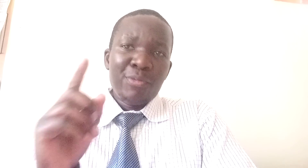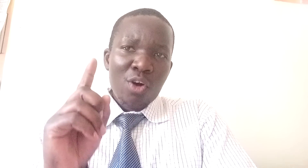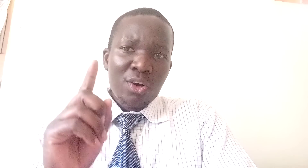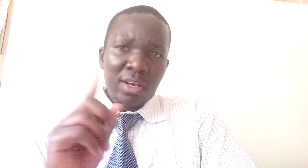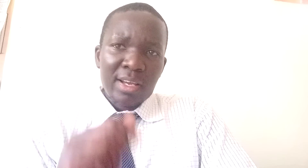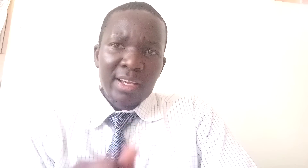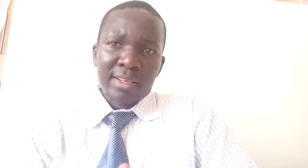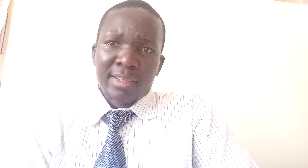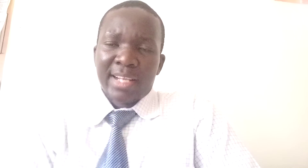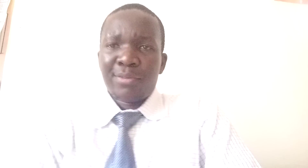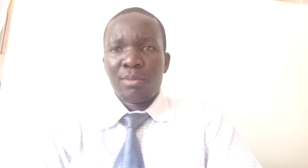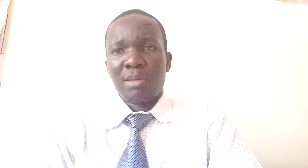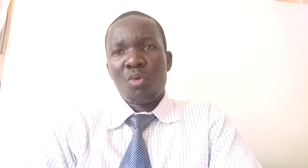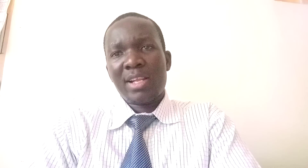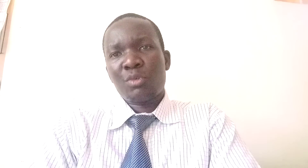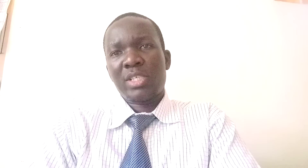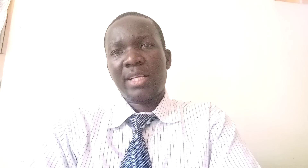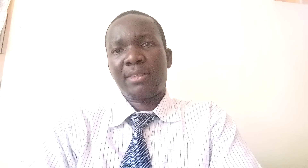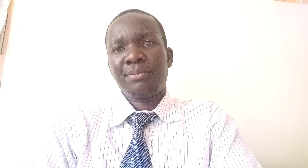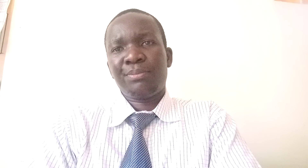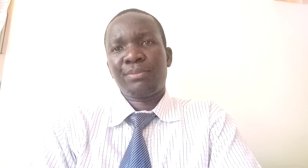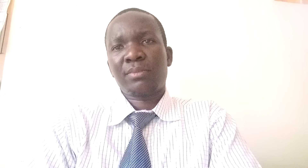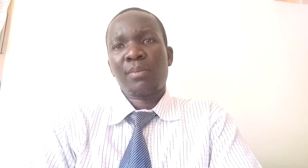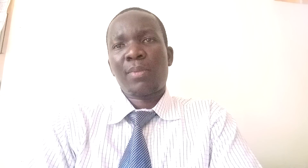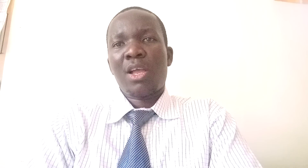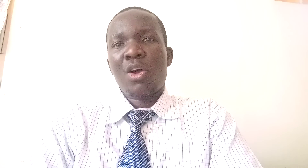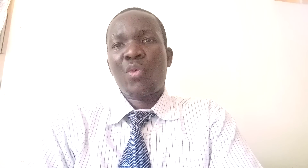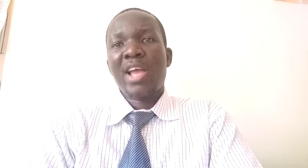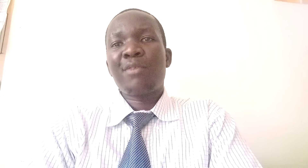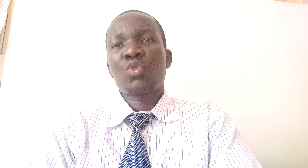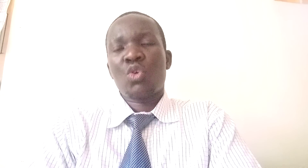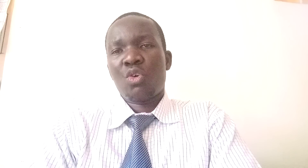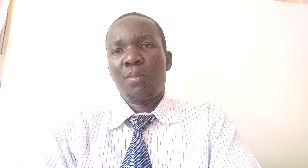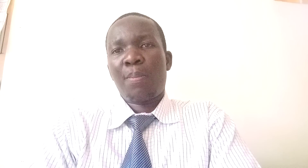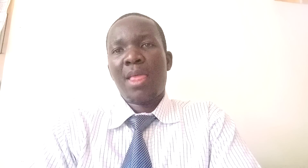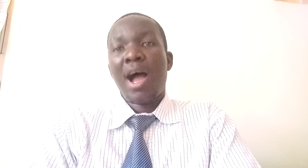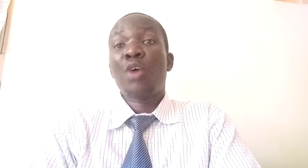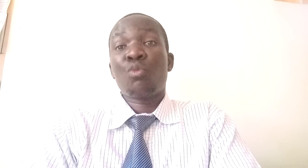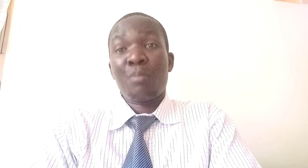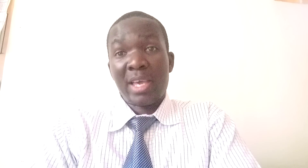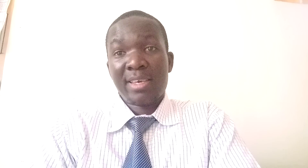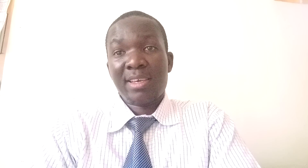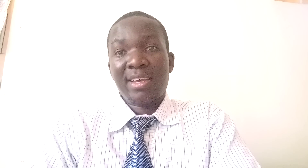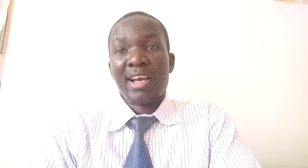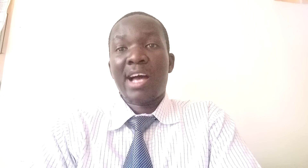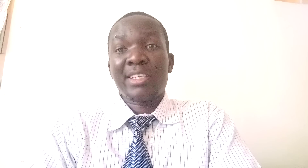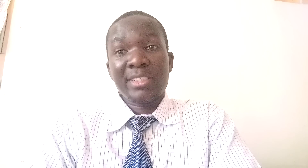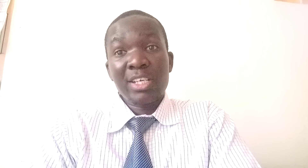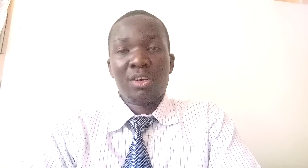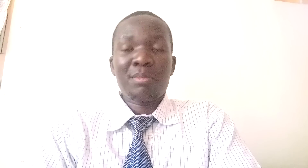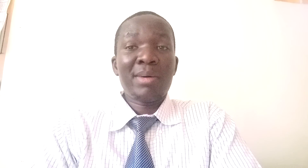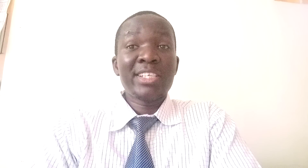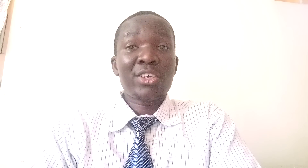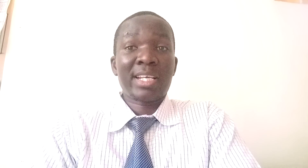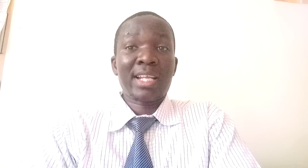Before learning from number 1 up to 10, we have to know how to make 0. Remember, 0 is a number